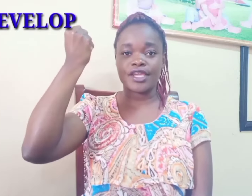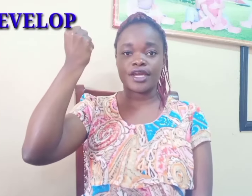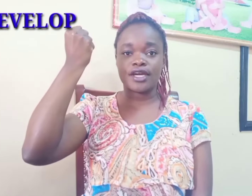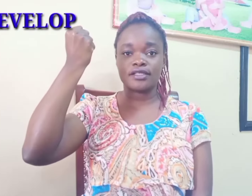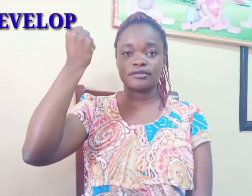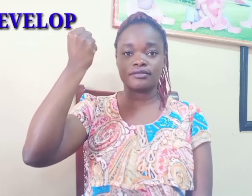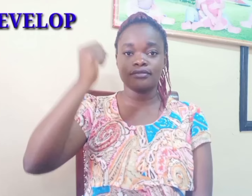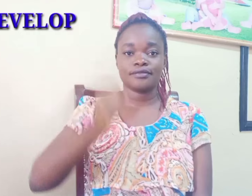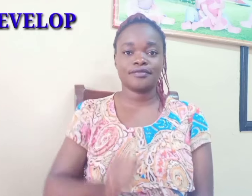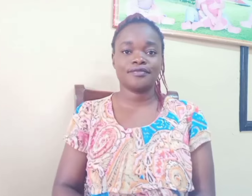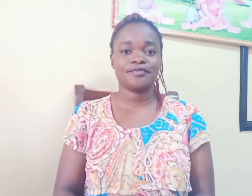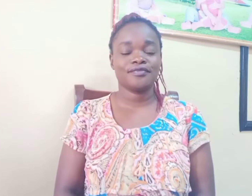Strike.